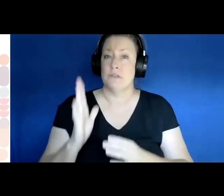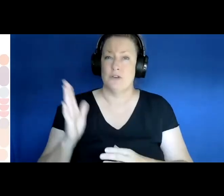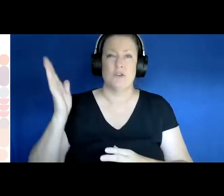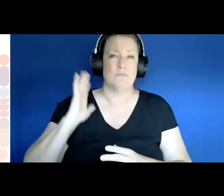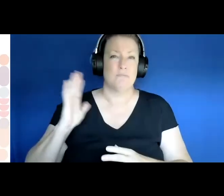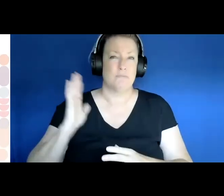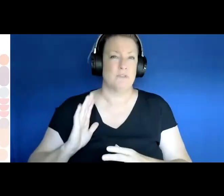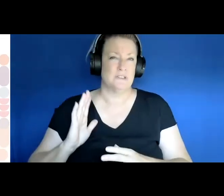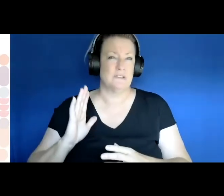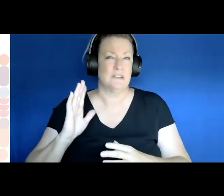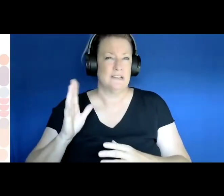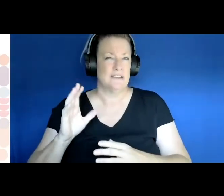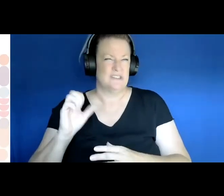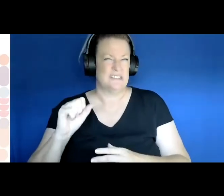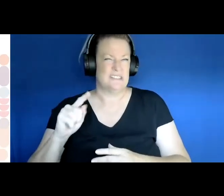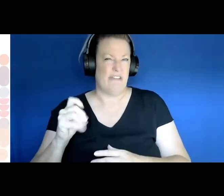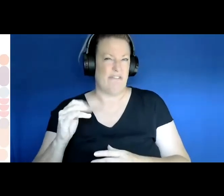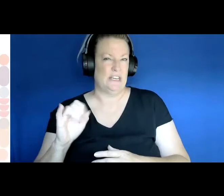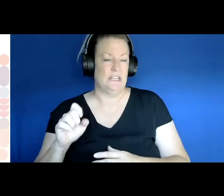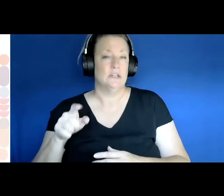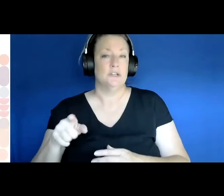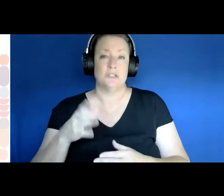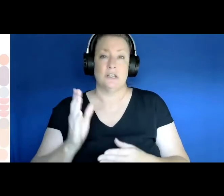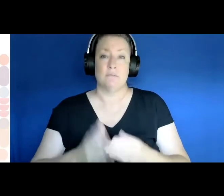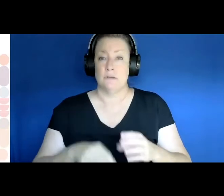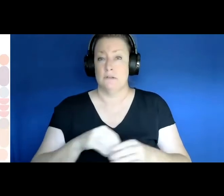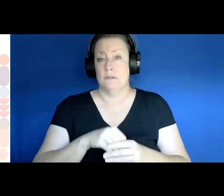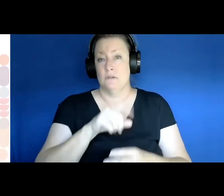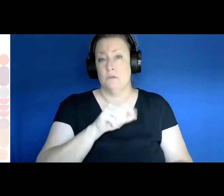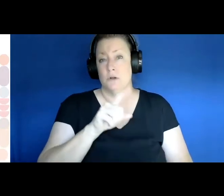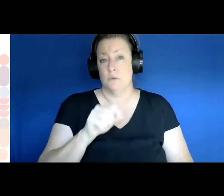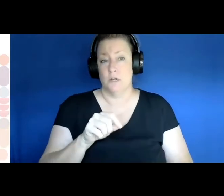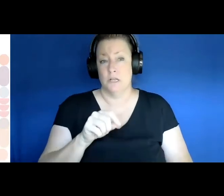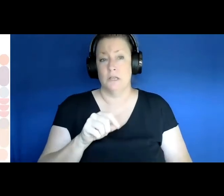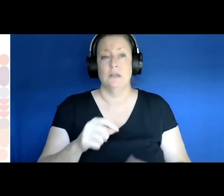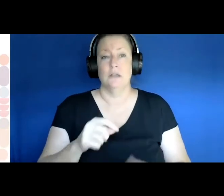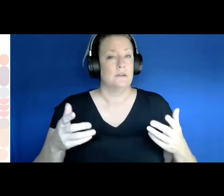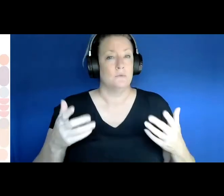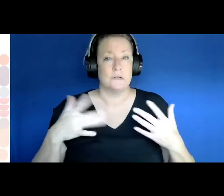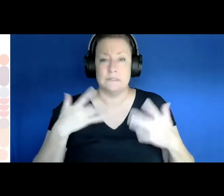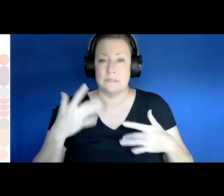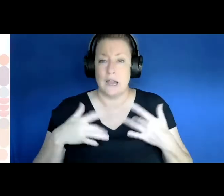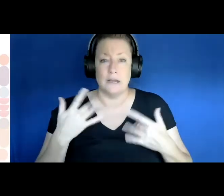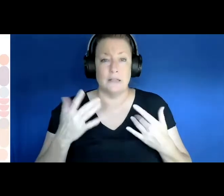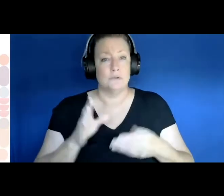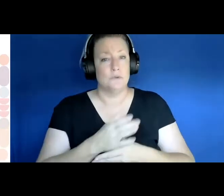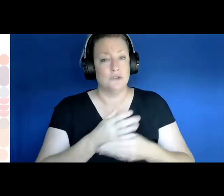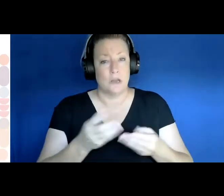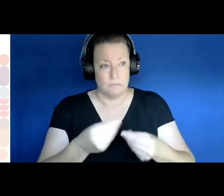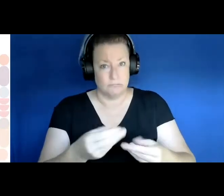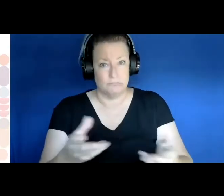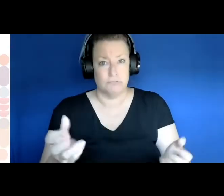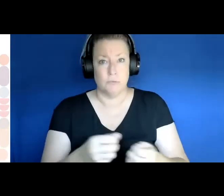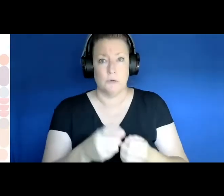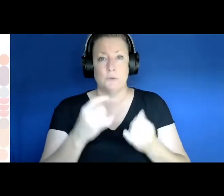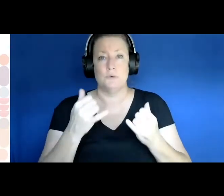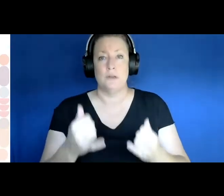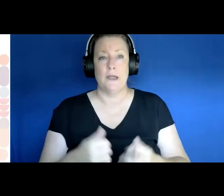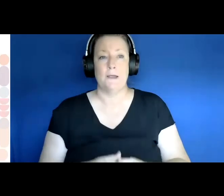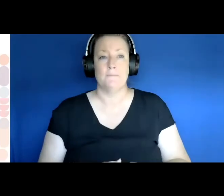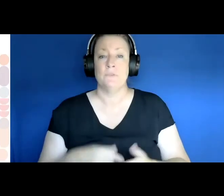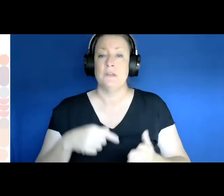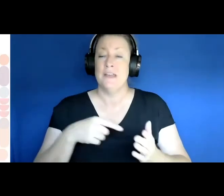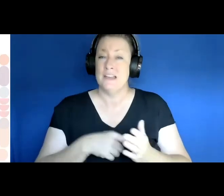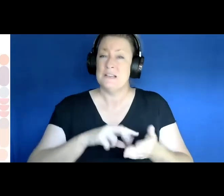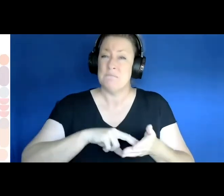Stephanie, completed in 2020, and we are so excited to share it with you today. Though this is meant to be done by